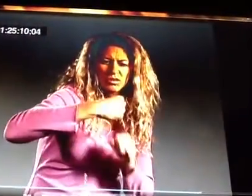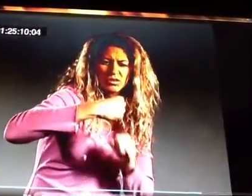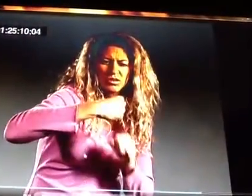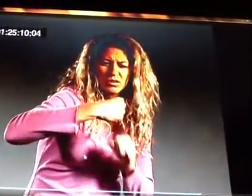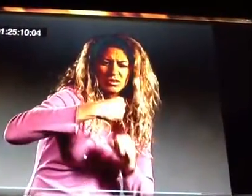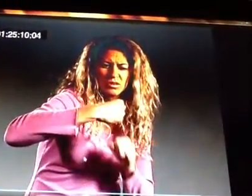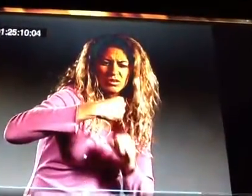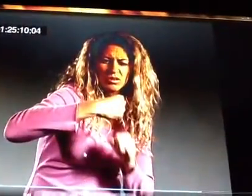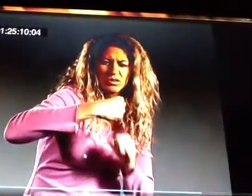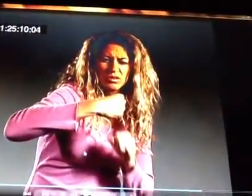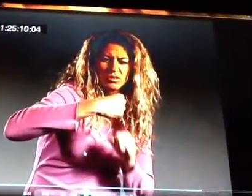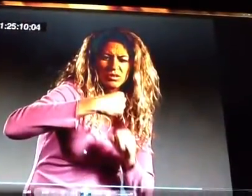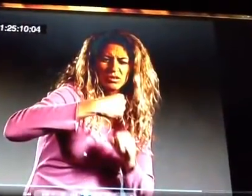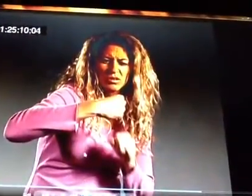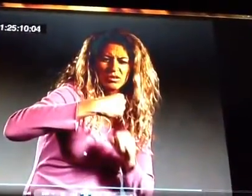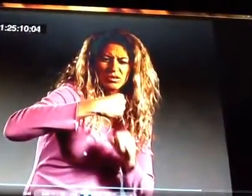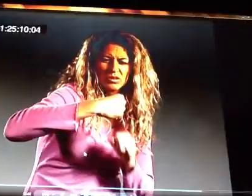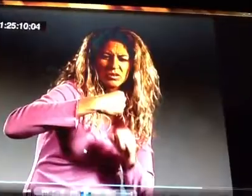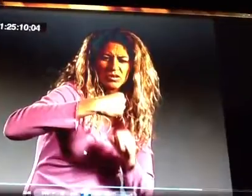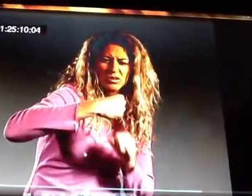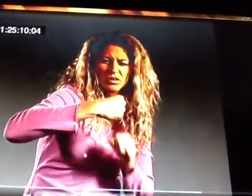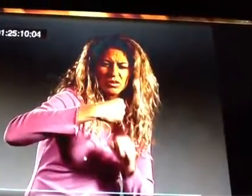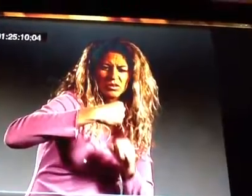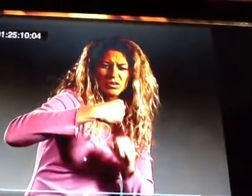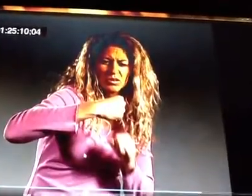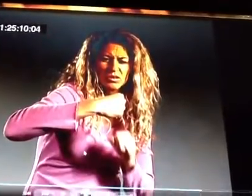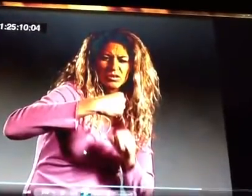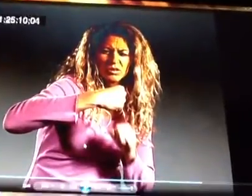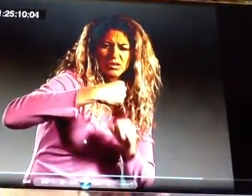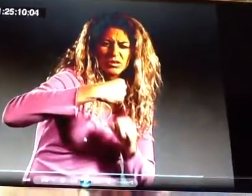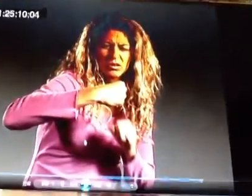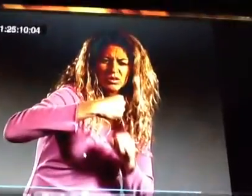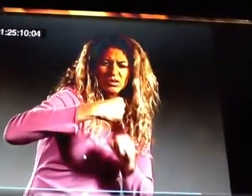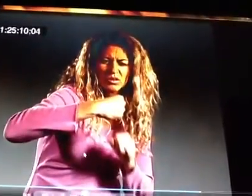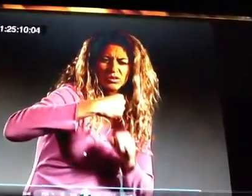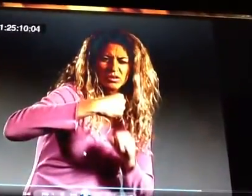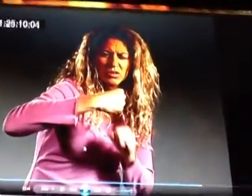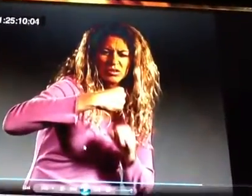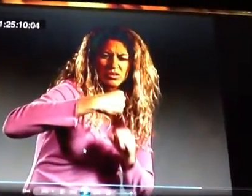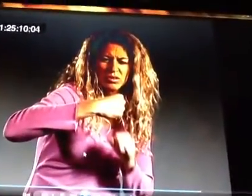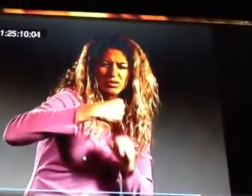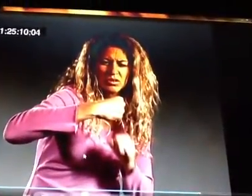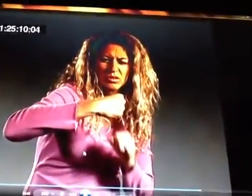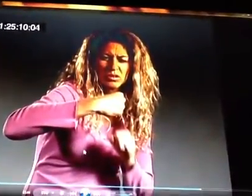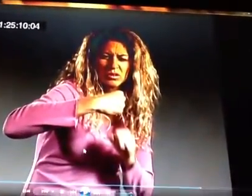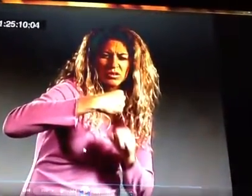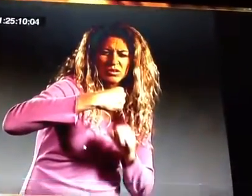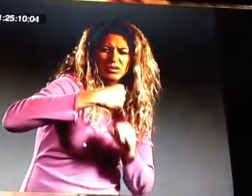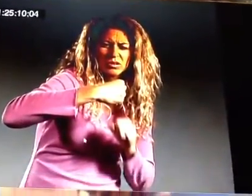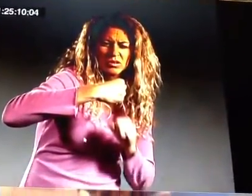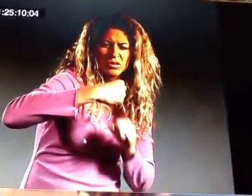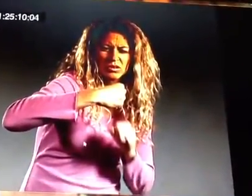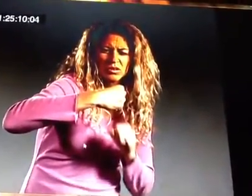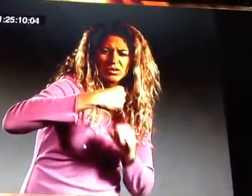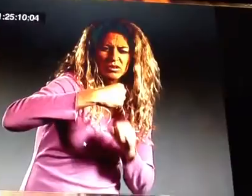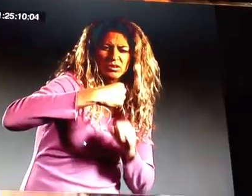So on the package of the lettuce seeds, it wanted you to take one tiny little itty-bitty seed and place it in a row. Just